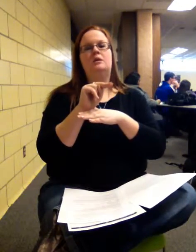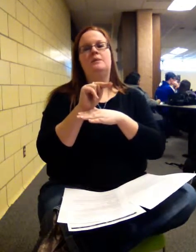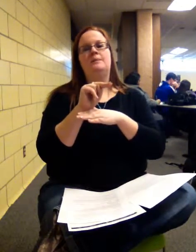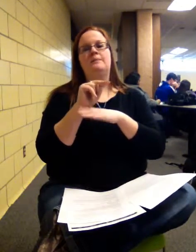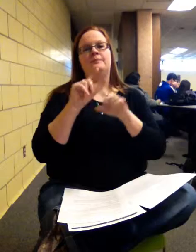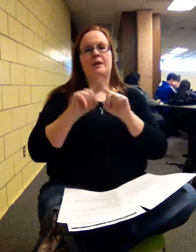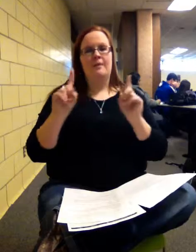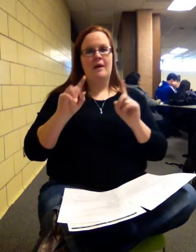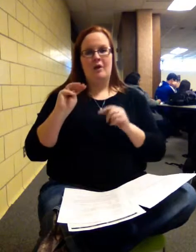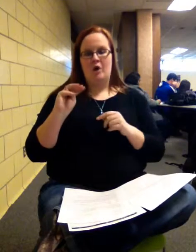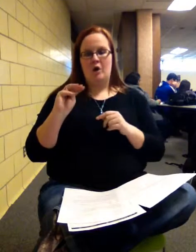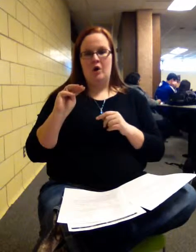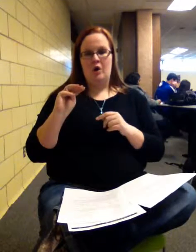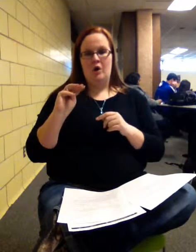but RMA